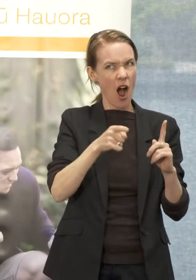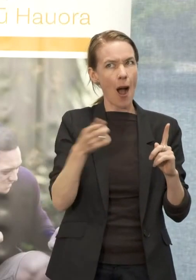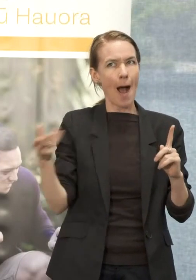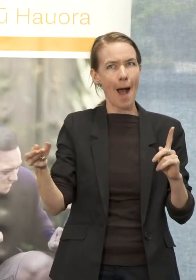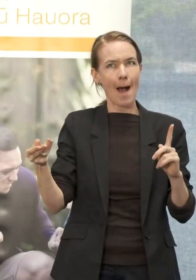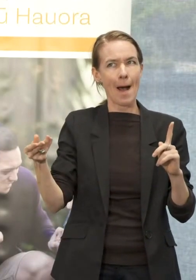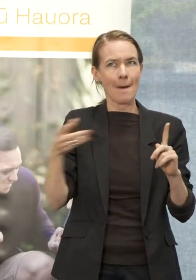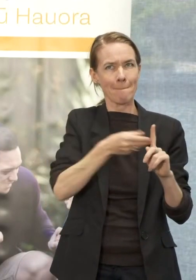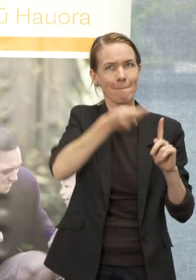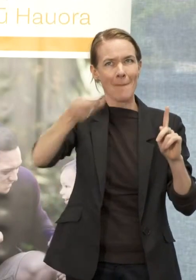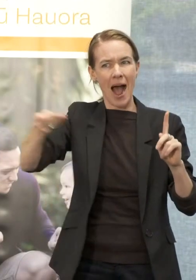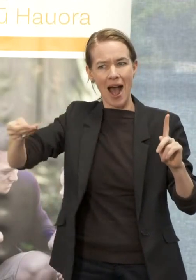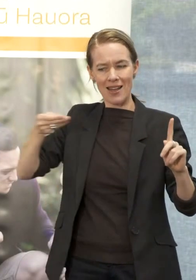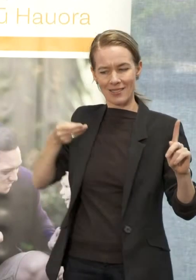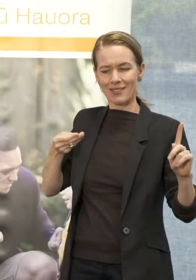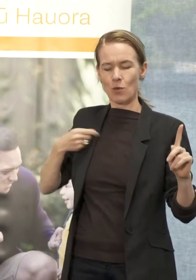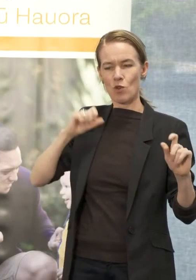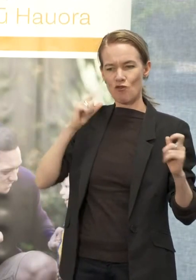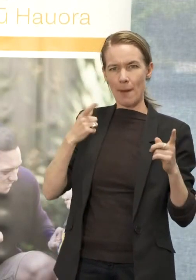What